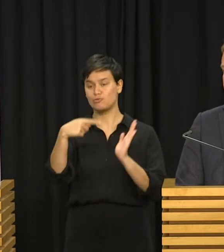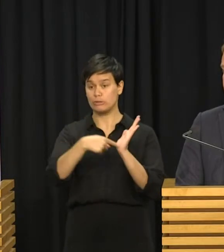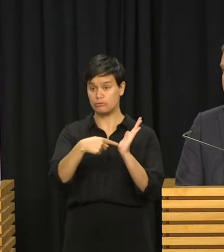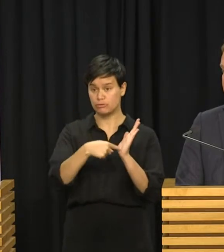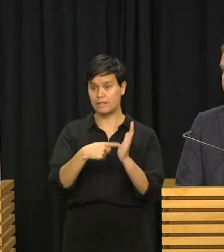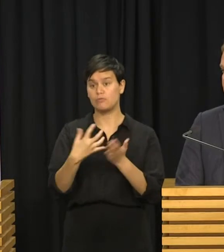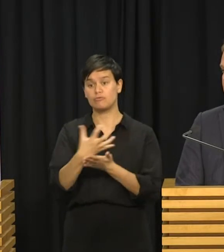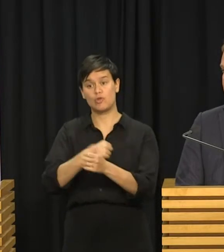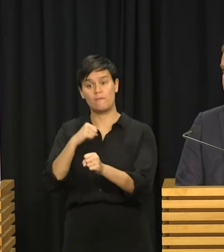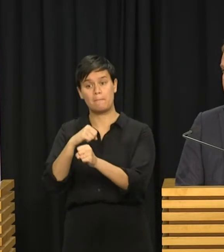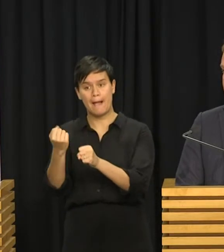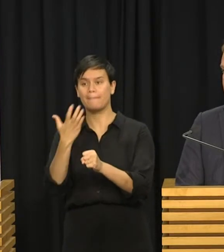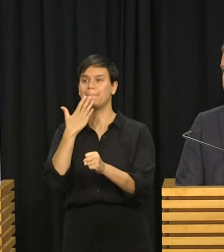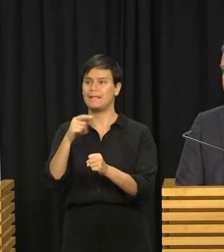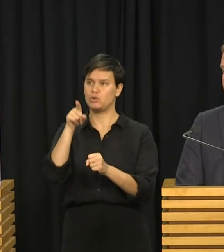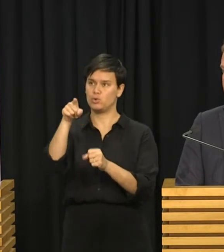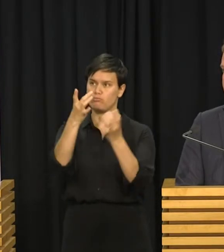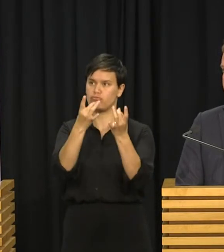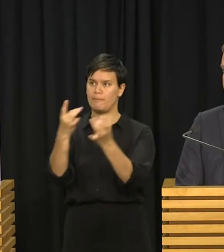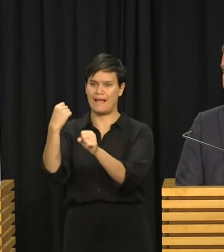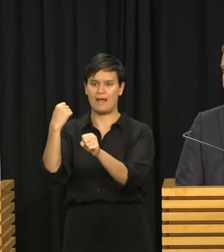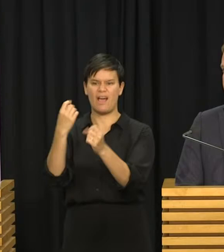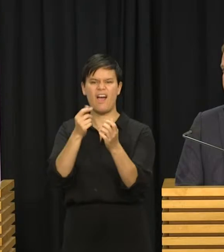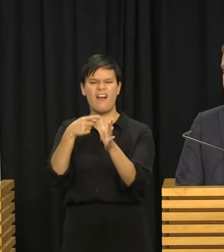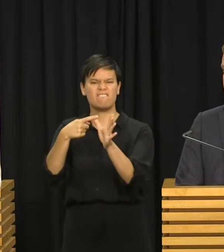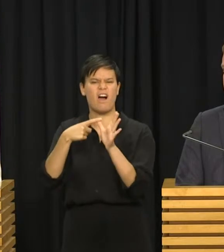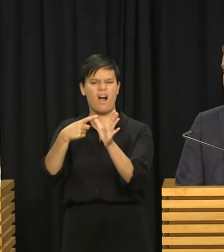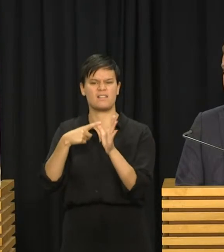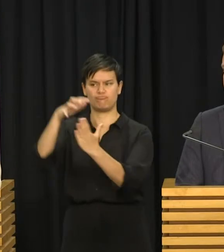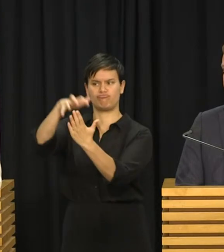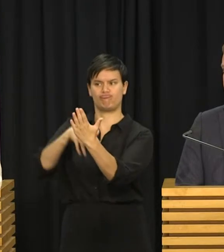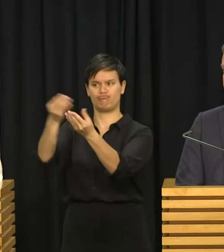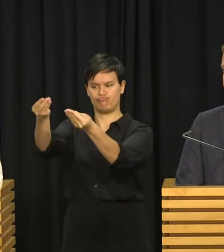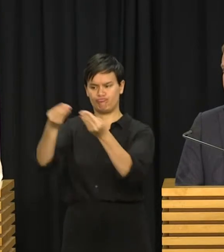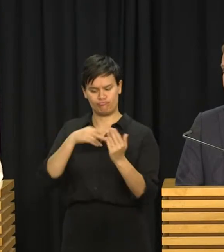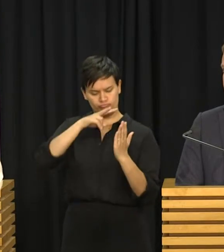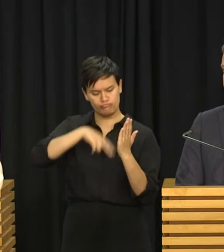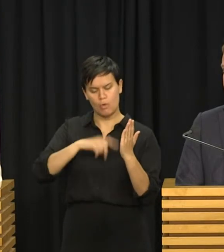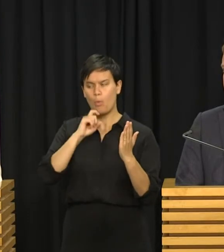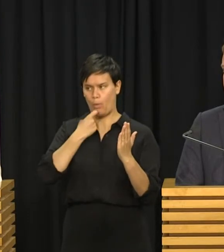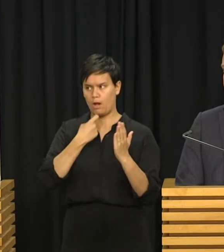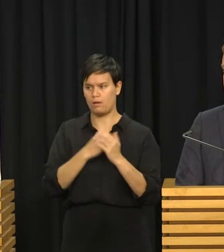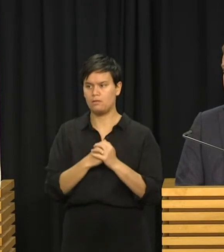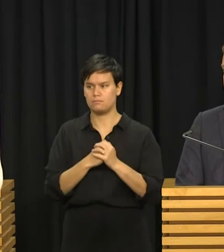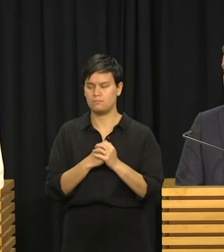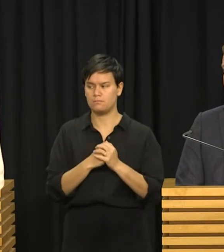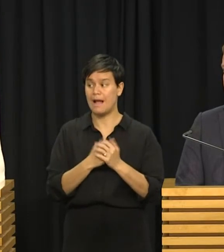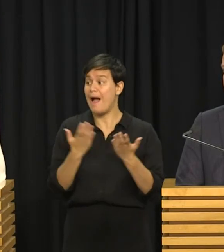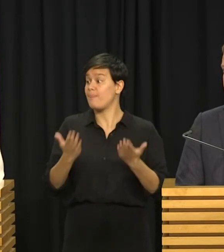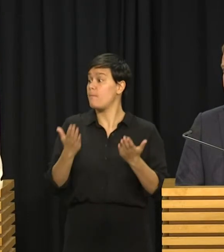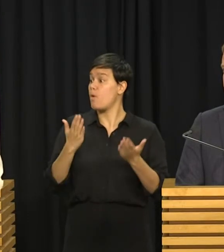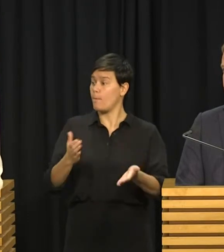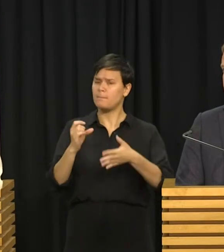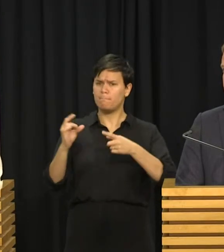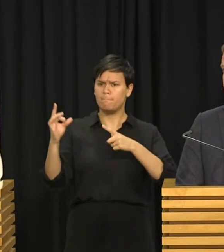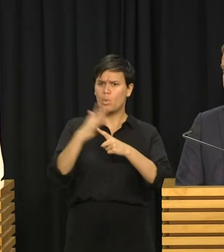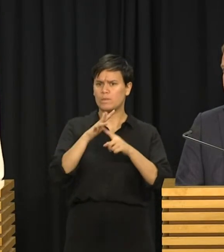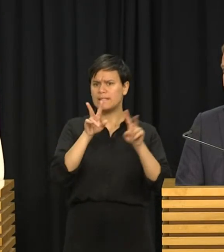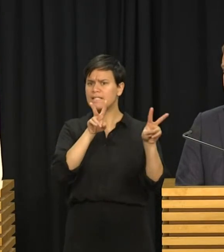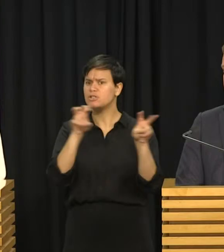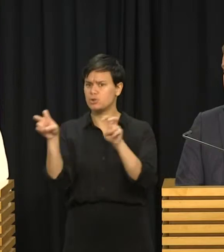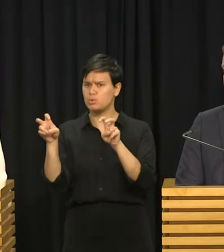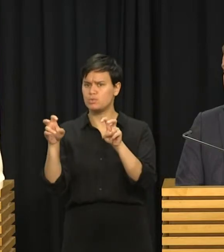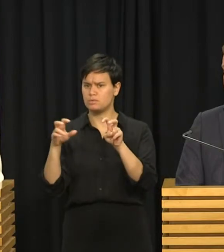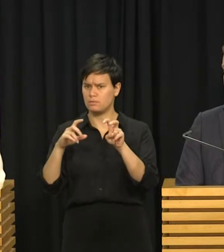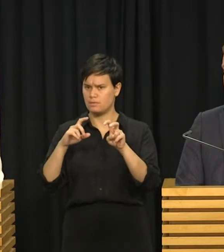place. But we are moving, very quickly on what are significant issues, and obviously we've set for ourselves a time frame